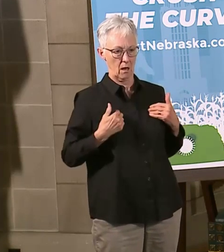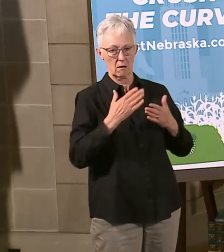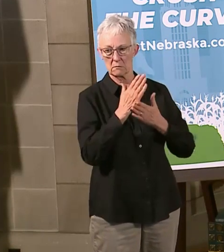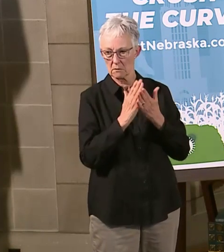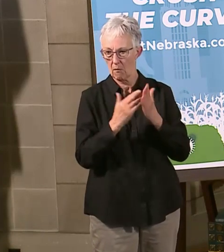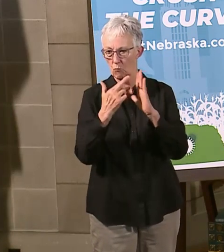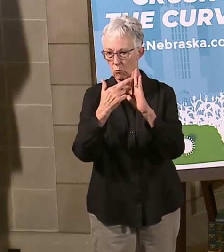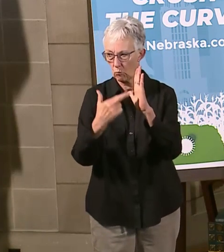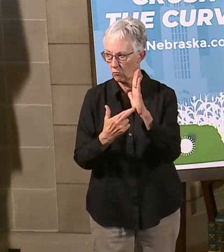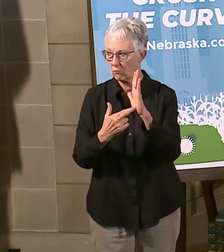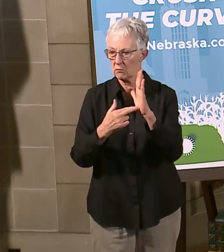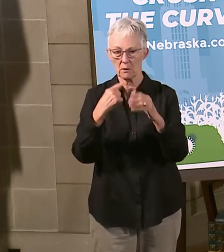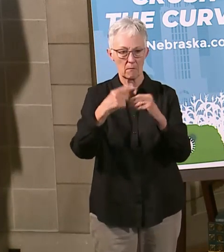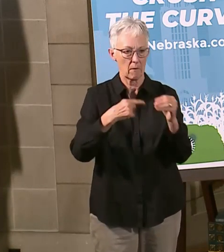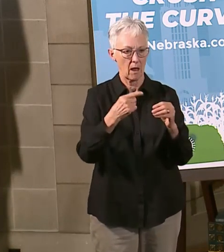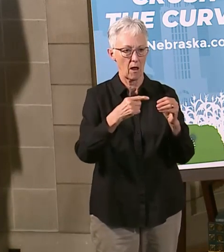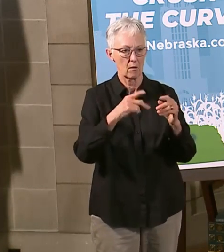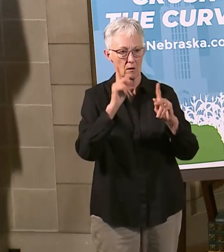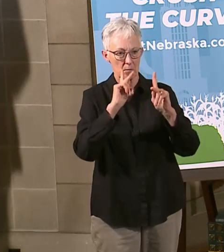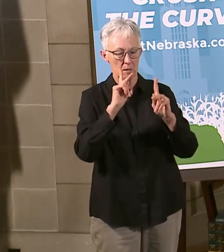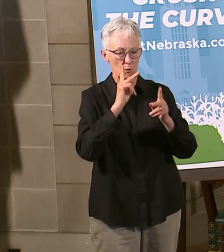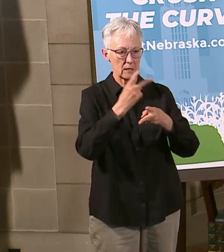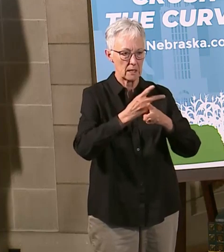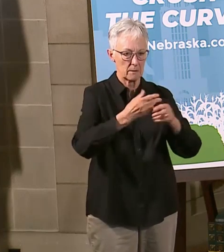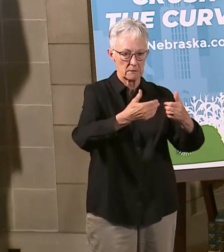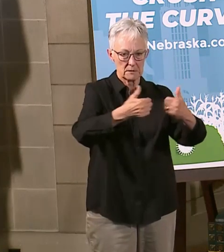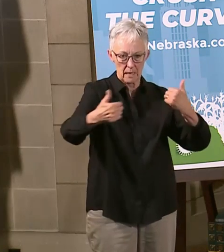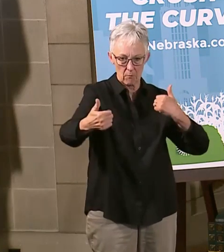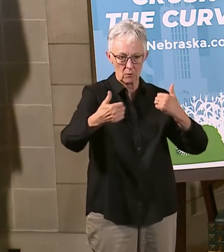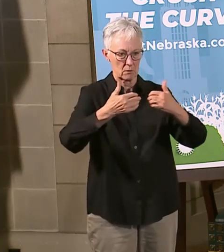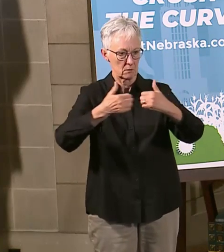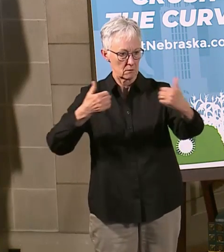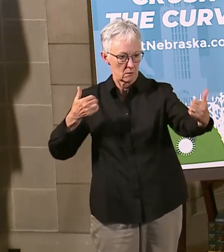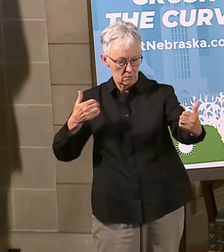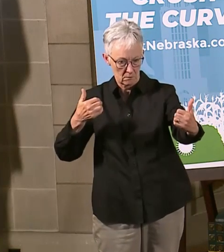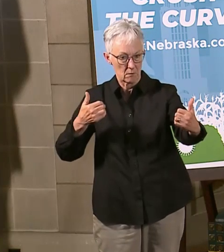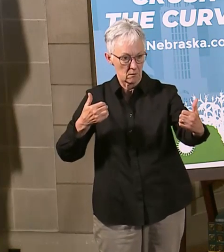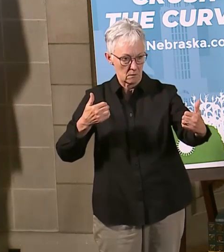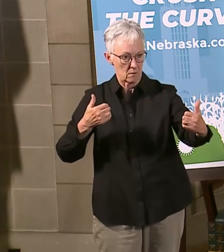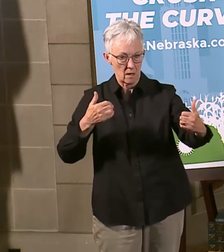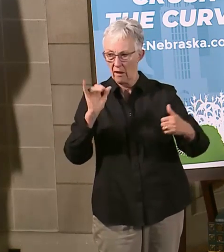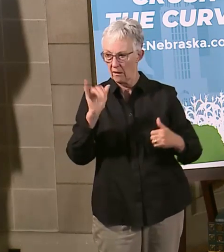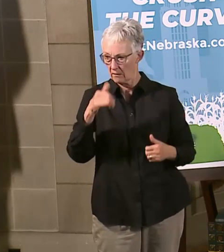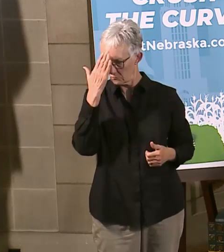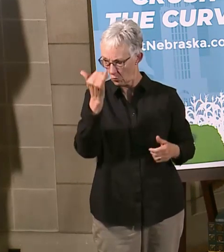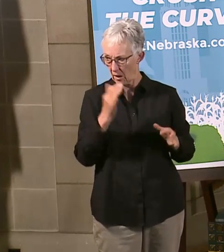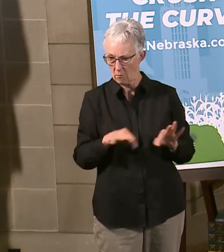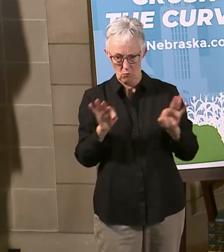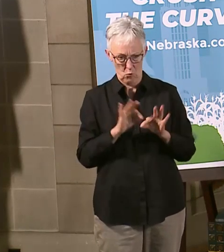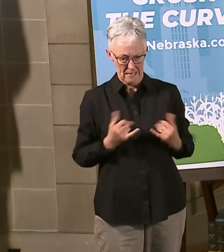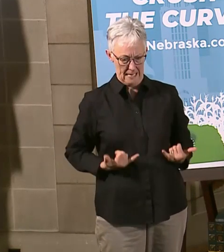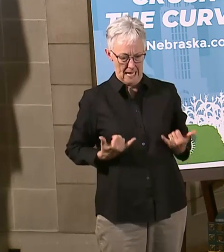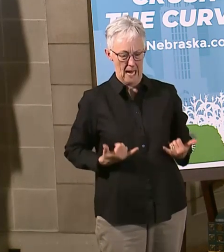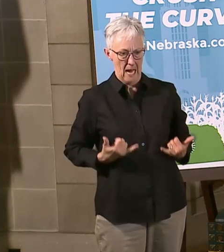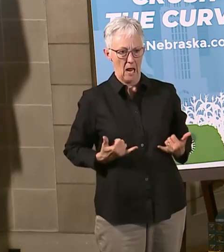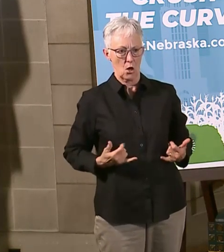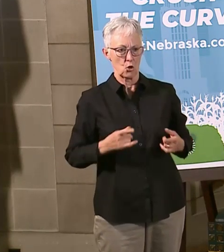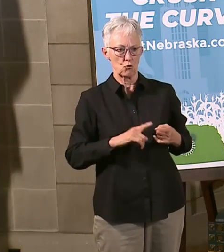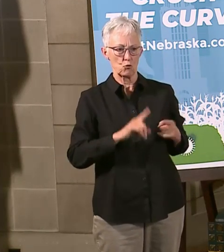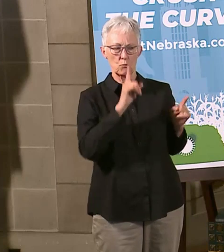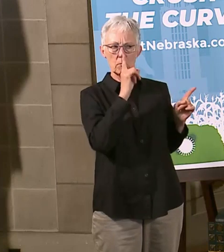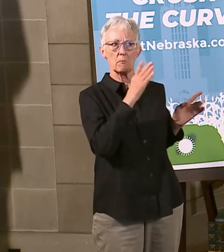that we are not concerned about the spread of the virus, we're gonna be doing social distancing. Now, that's why we wanna start taking steps now to kind of start planning what would that